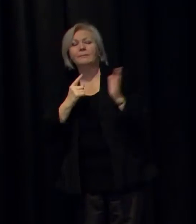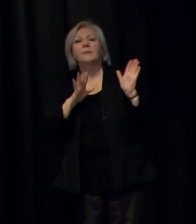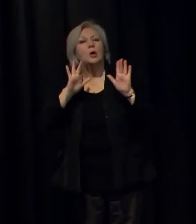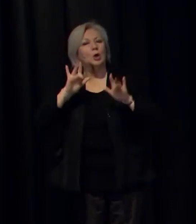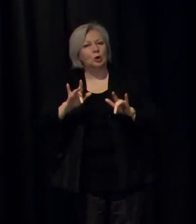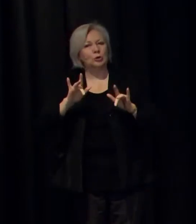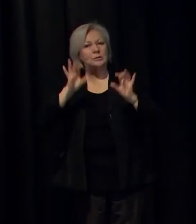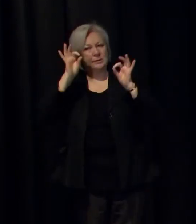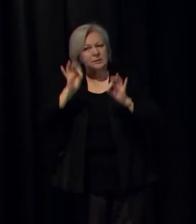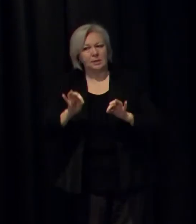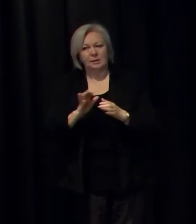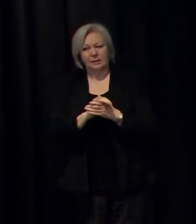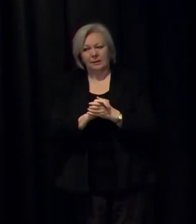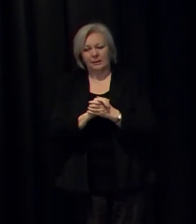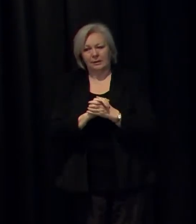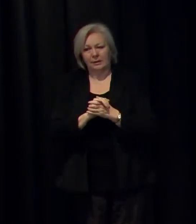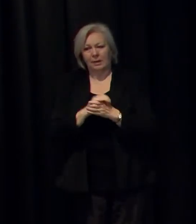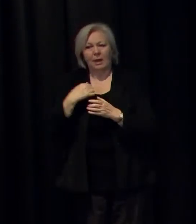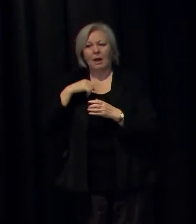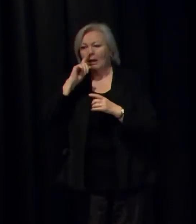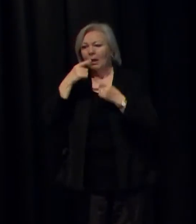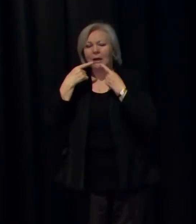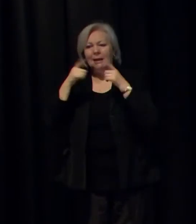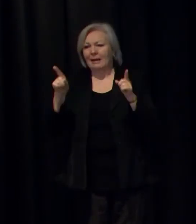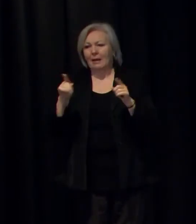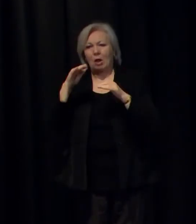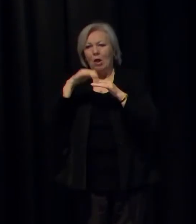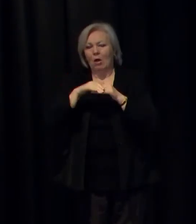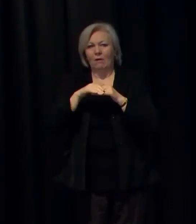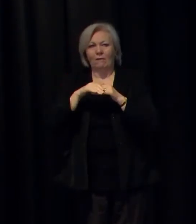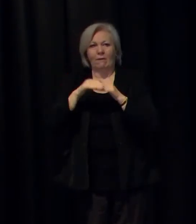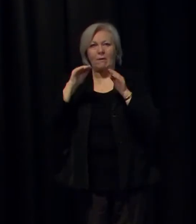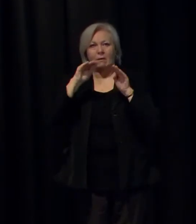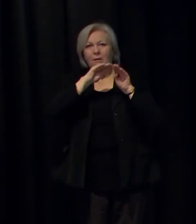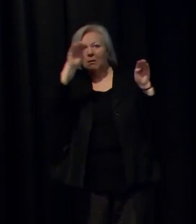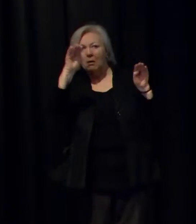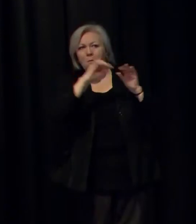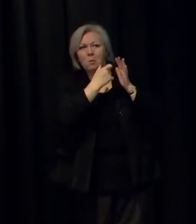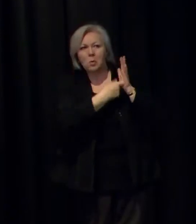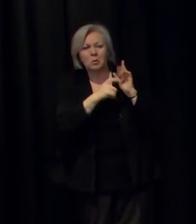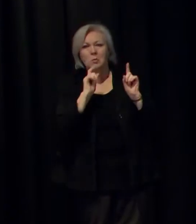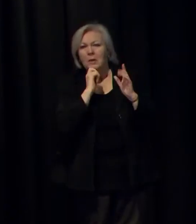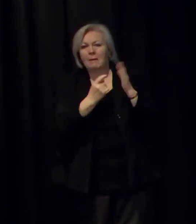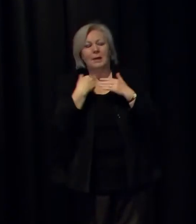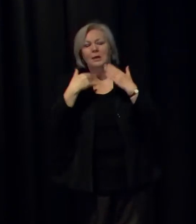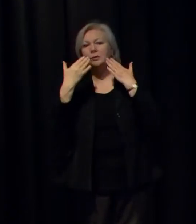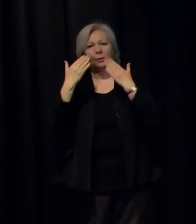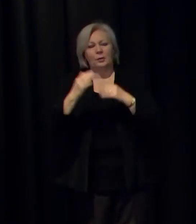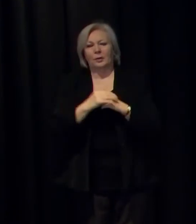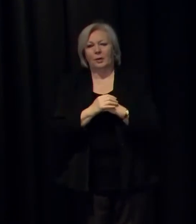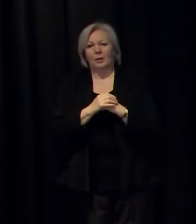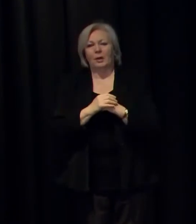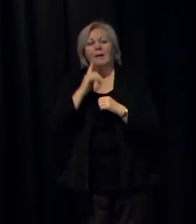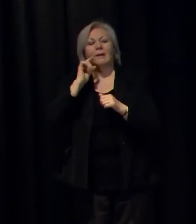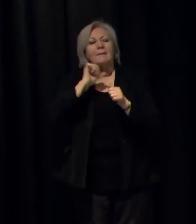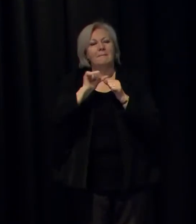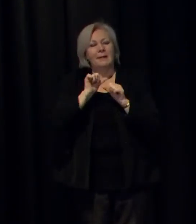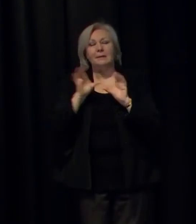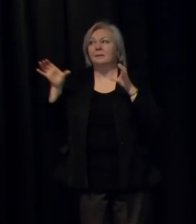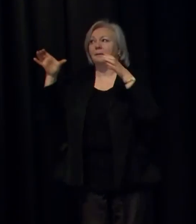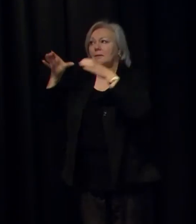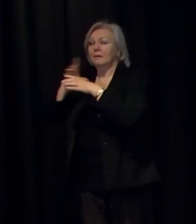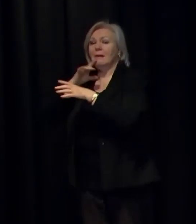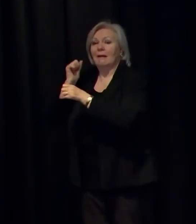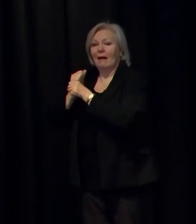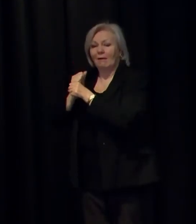determined. And I'm not here to make any announcements about the borders or about those matters. What I think we're best served to do is to have a National Cabinet discussion and